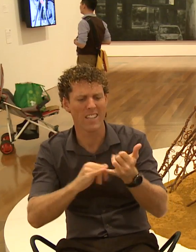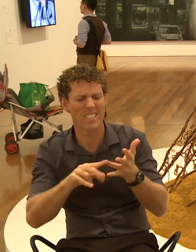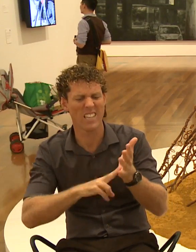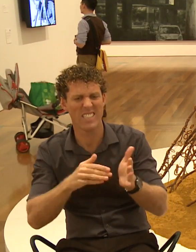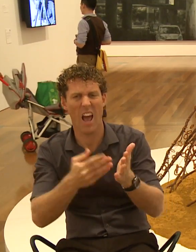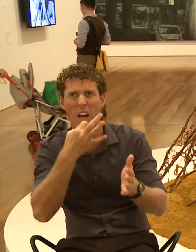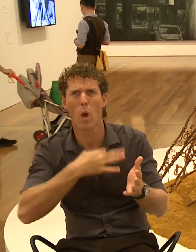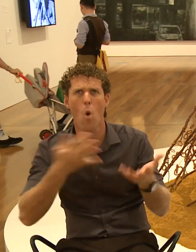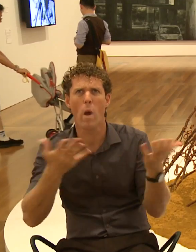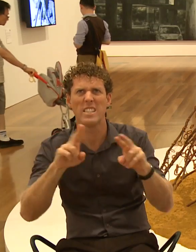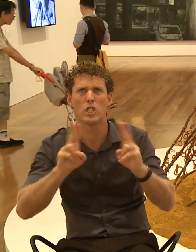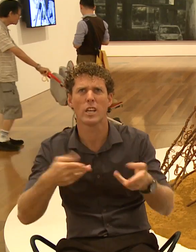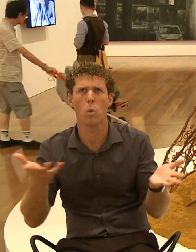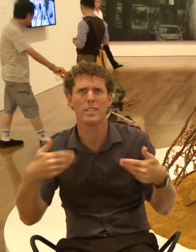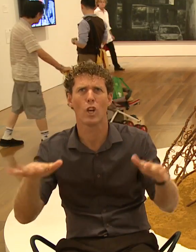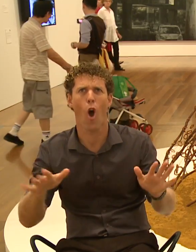to.